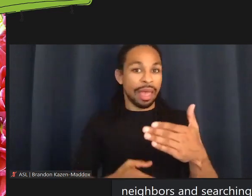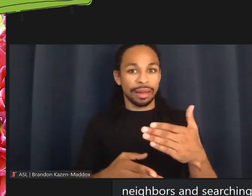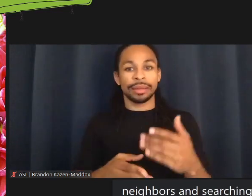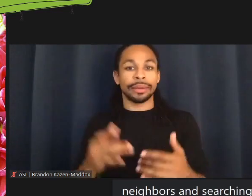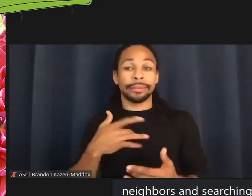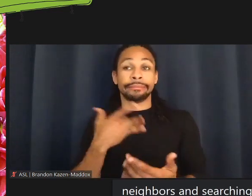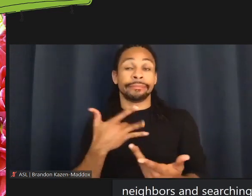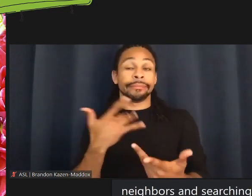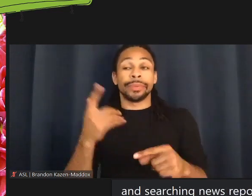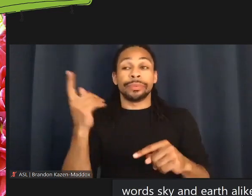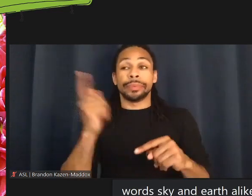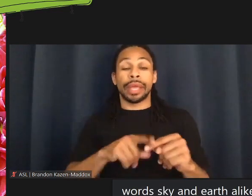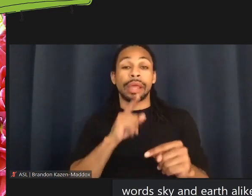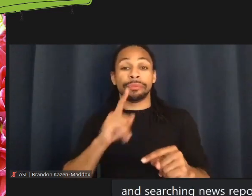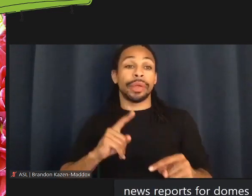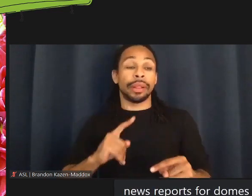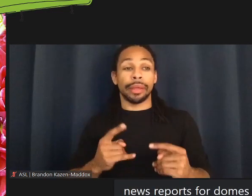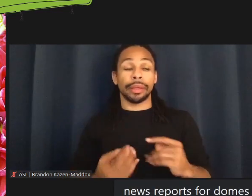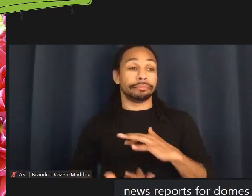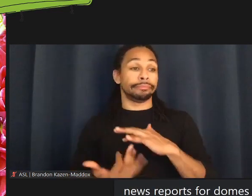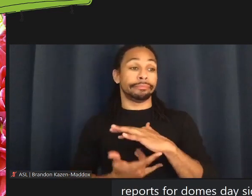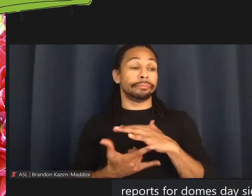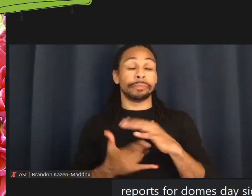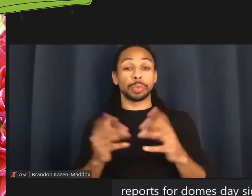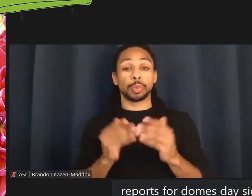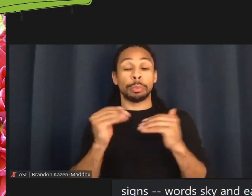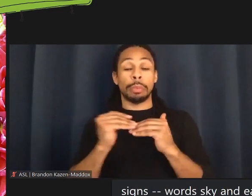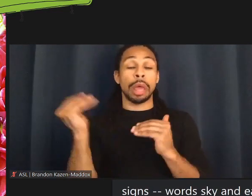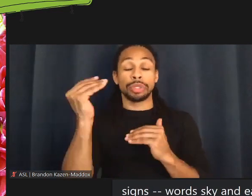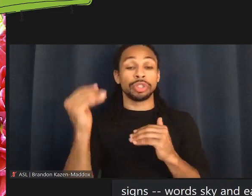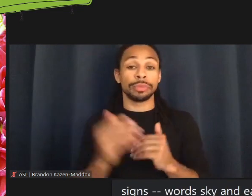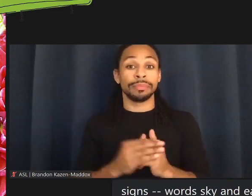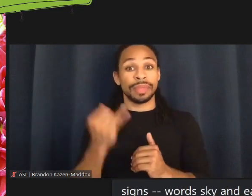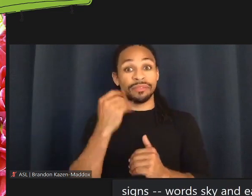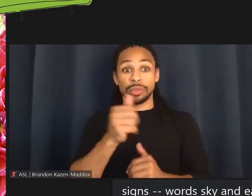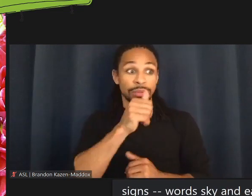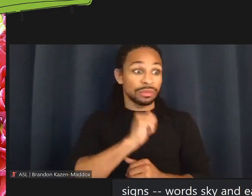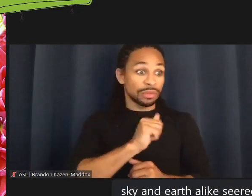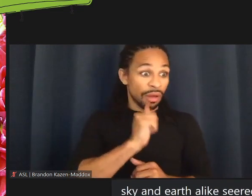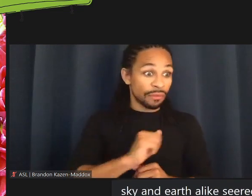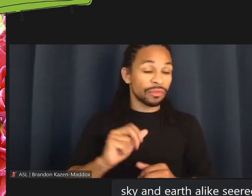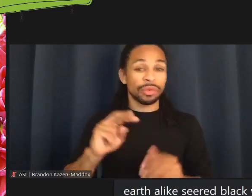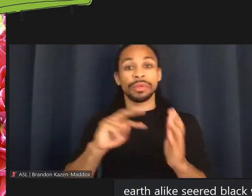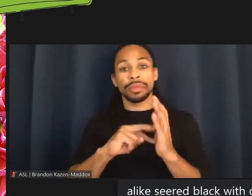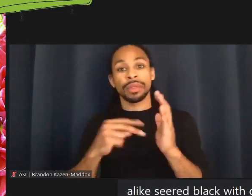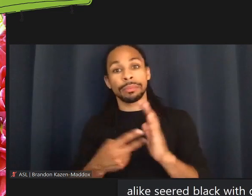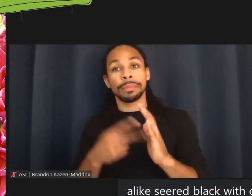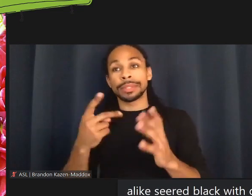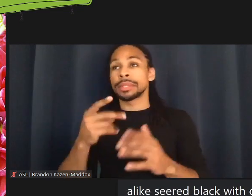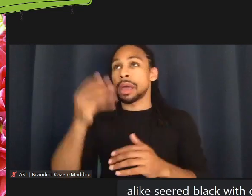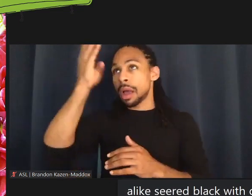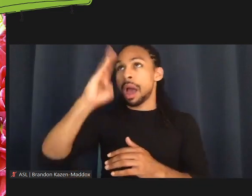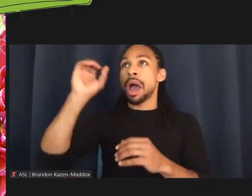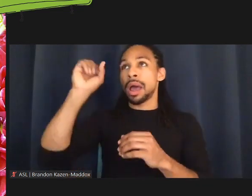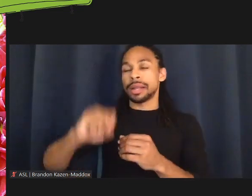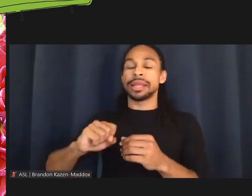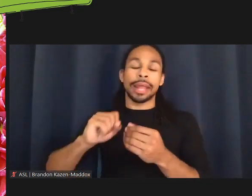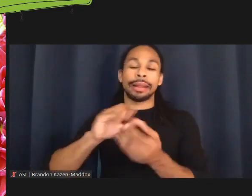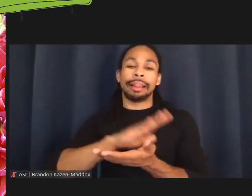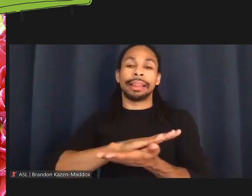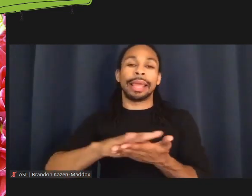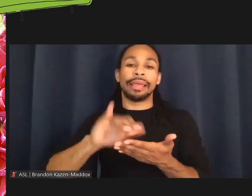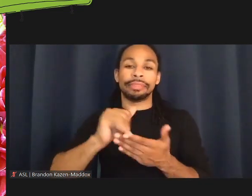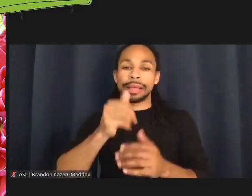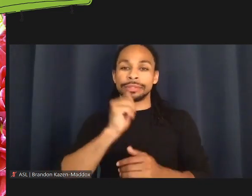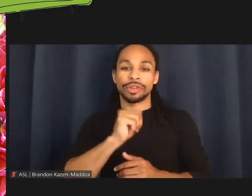about anything. If there is unmitigated suffering, it is only fixable by greater than human means. Even the prayers of Jehovah's chosen people